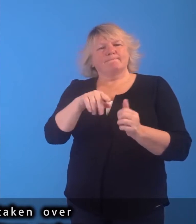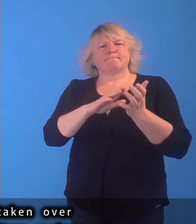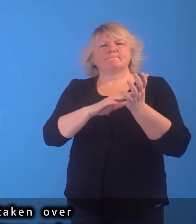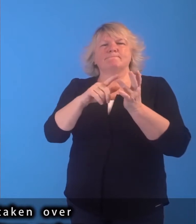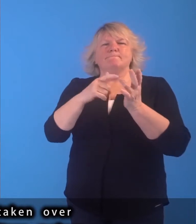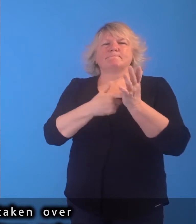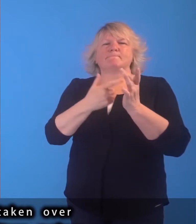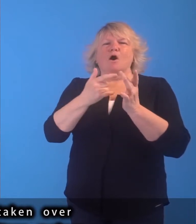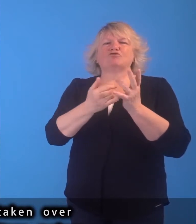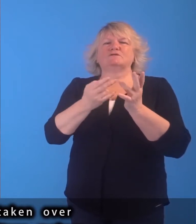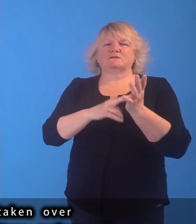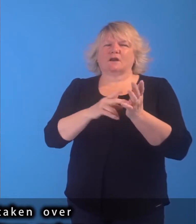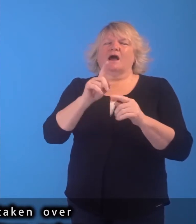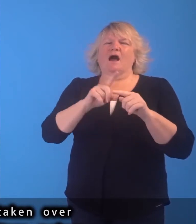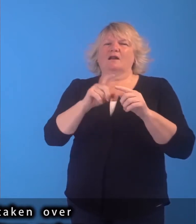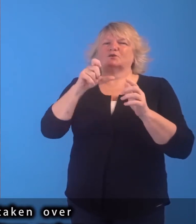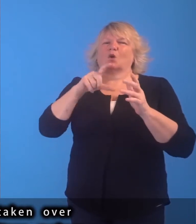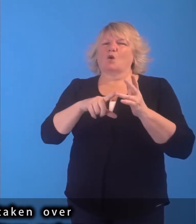makers.